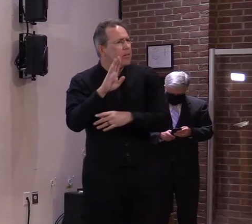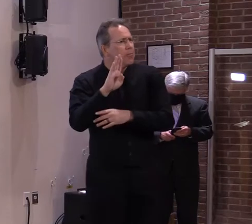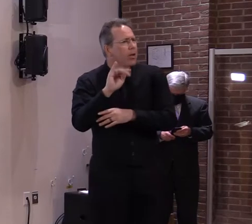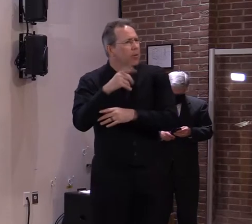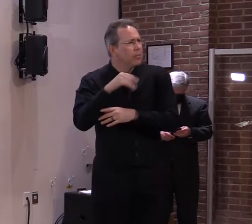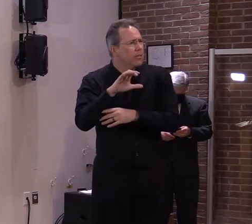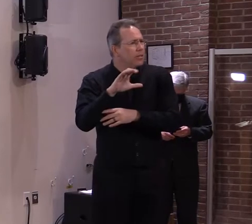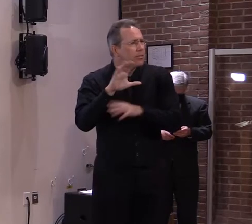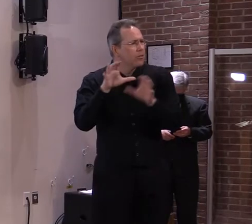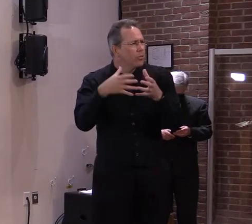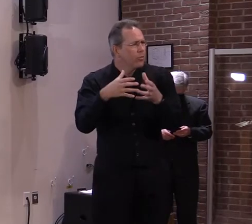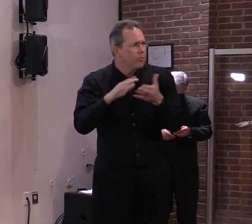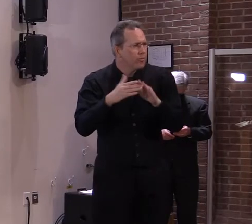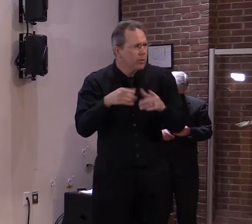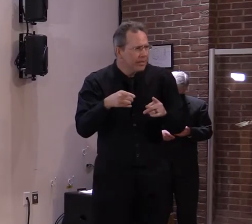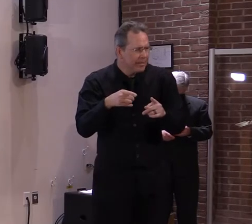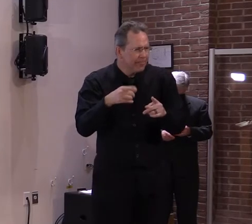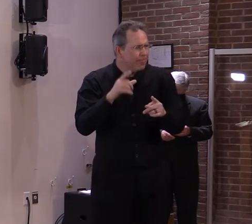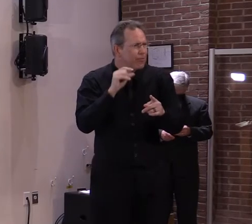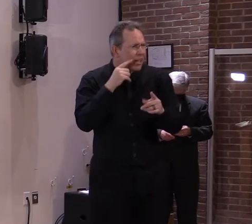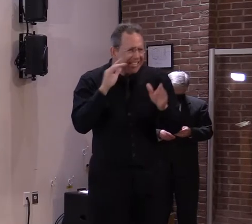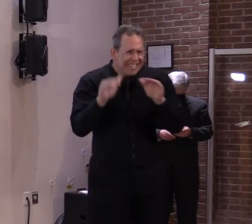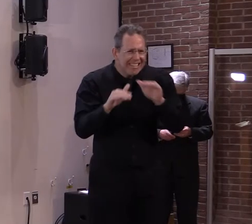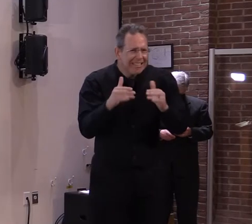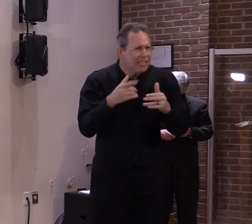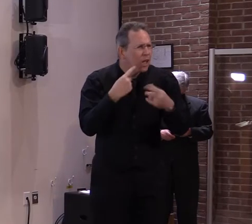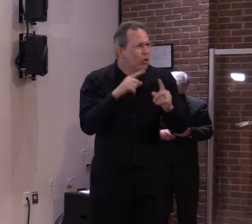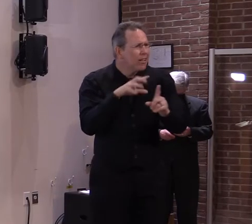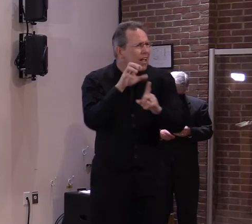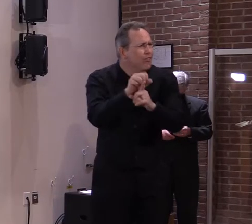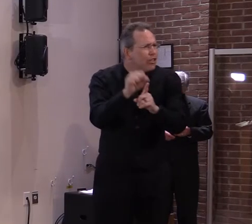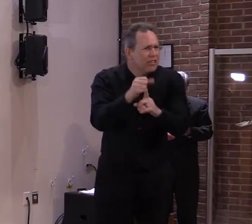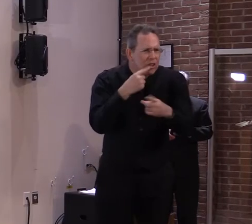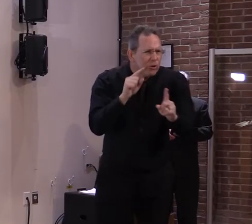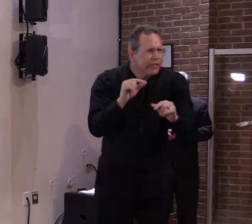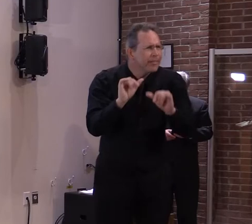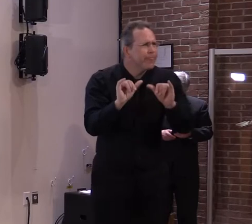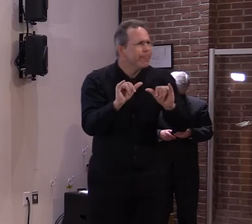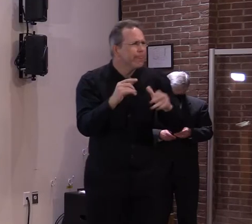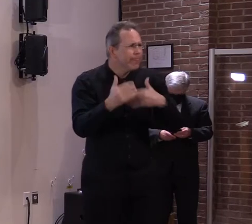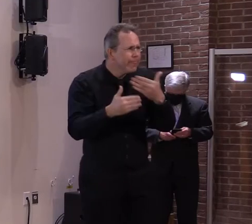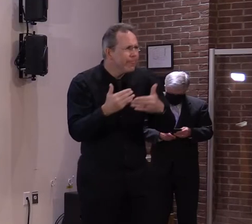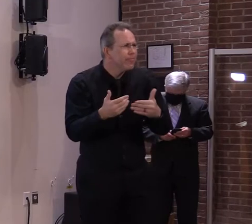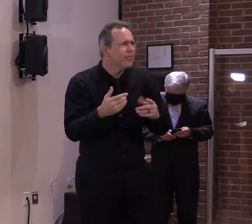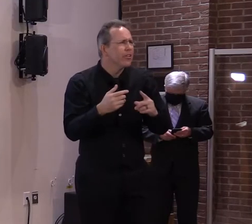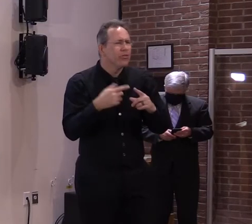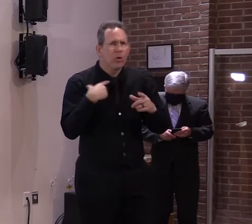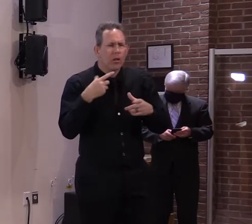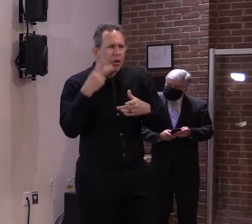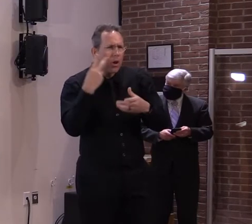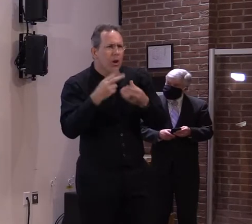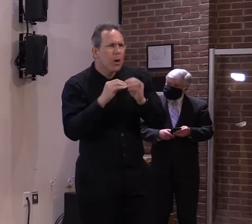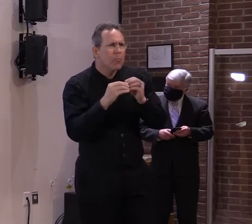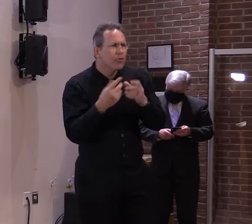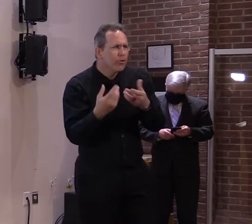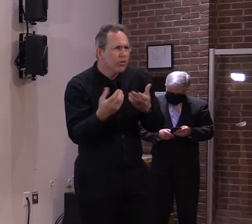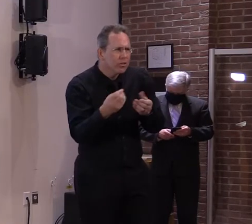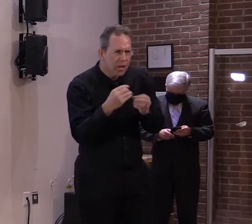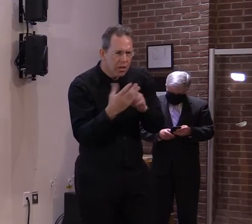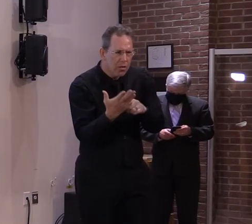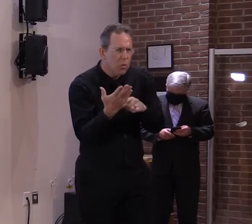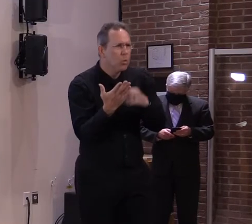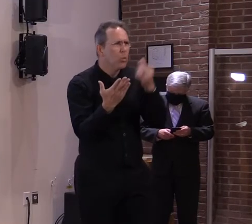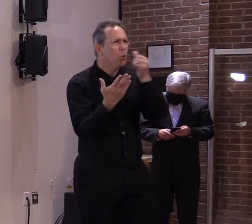And then we began to see some of the data that was developing, and that gave us a little bit of